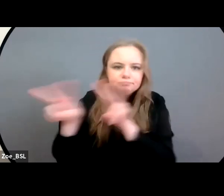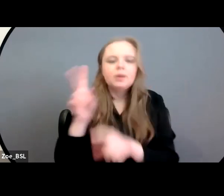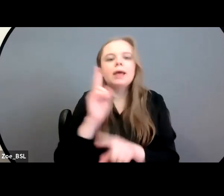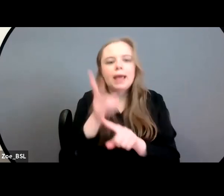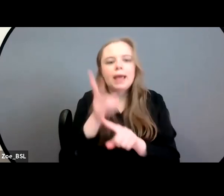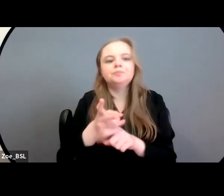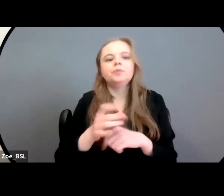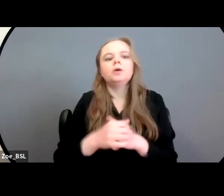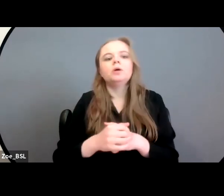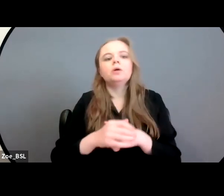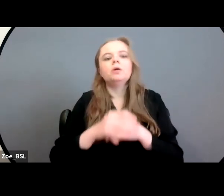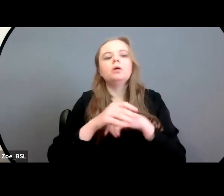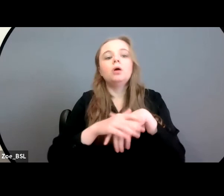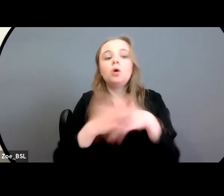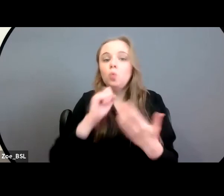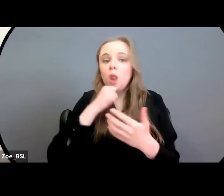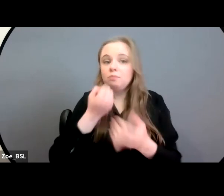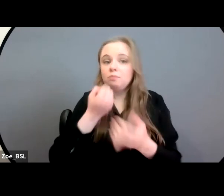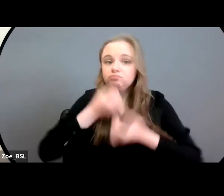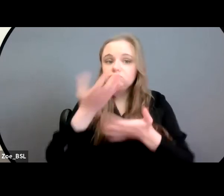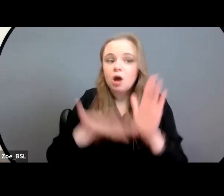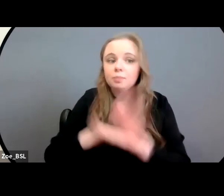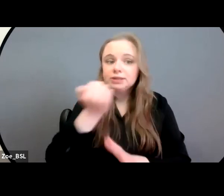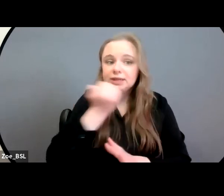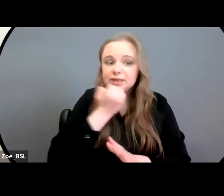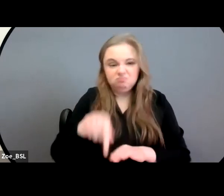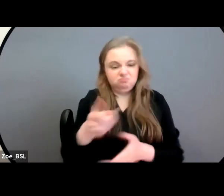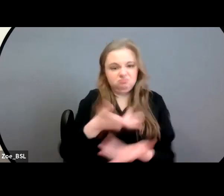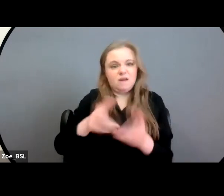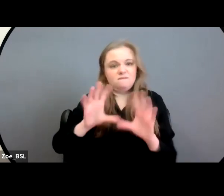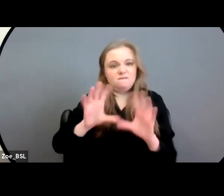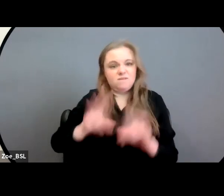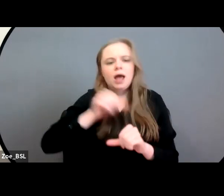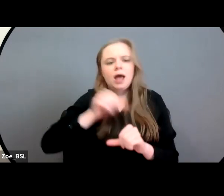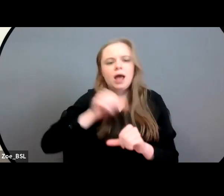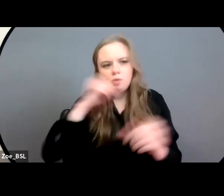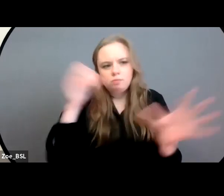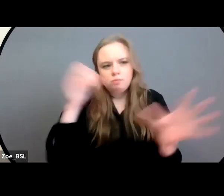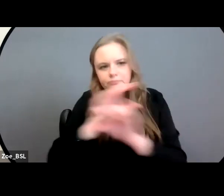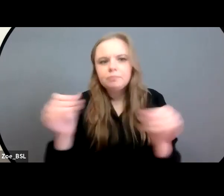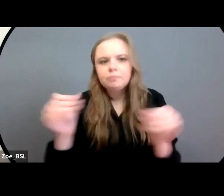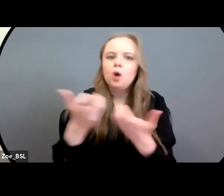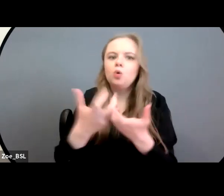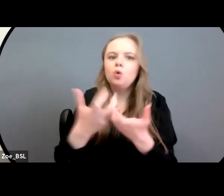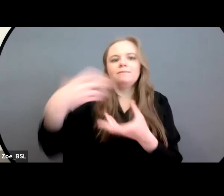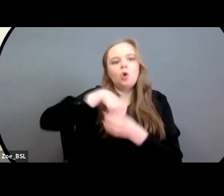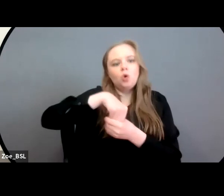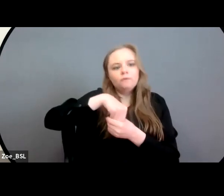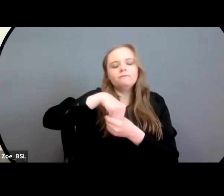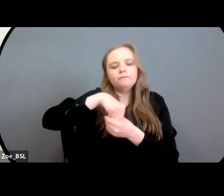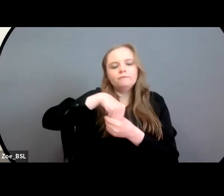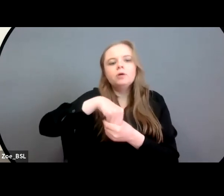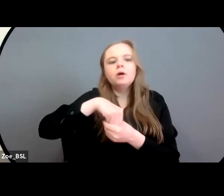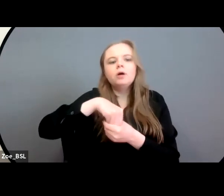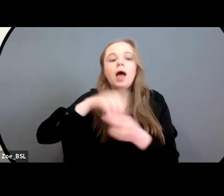we'll also provide an update kind of after the session, just for more information on how you can get involved, and also around the development